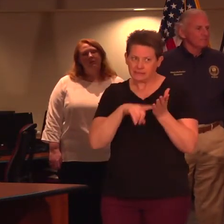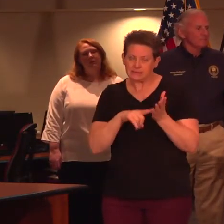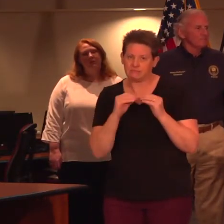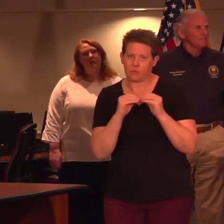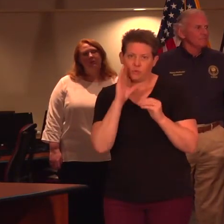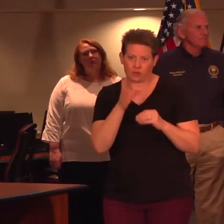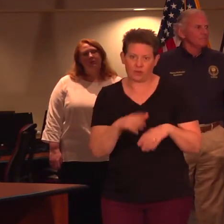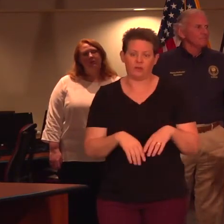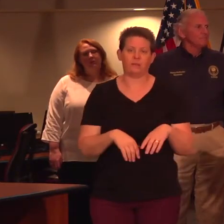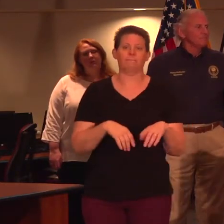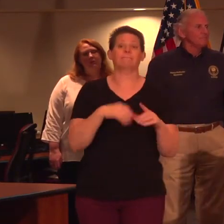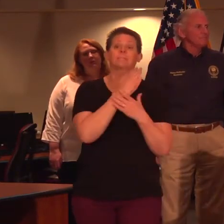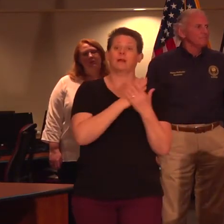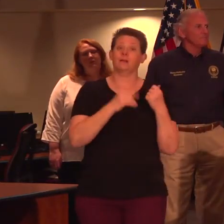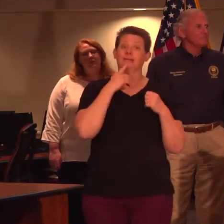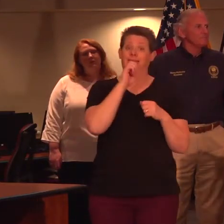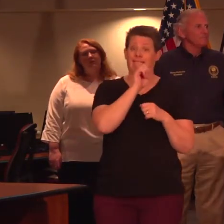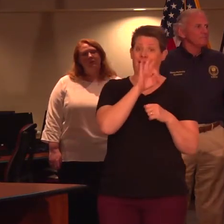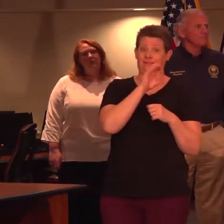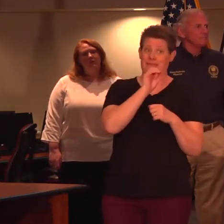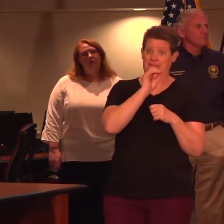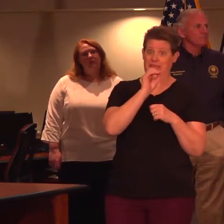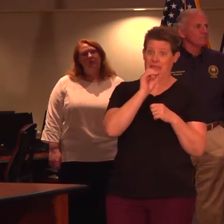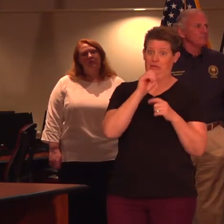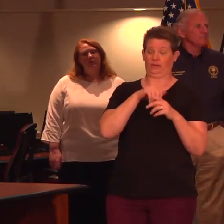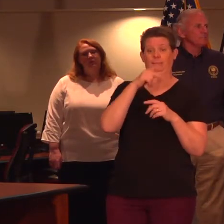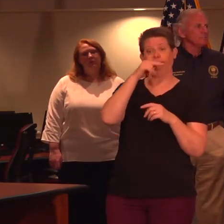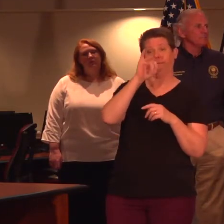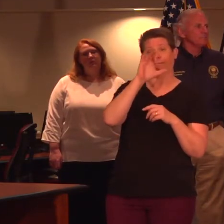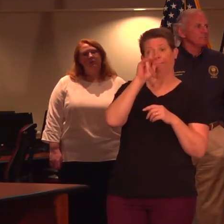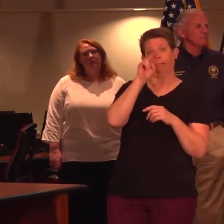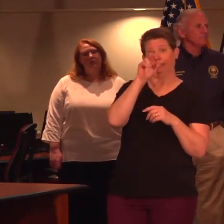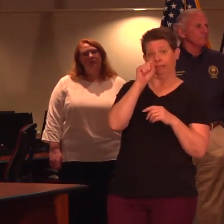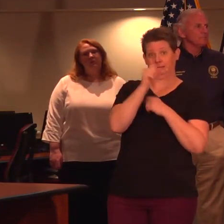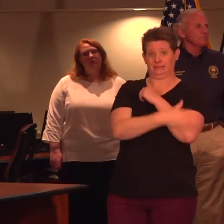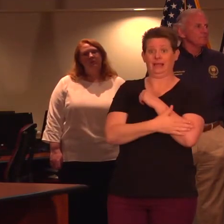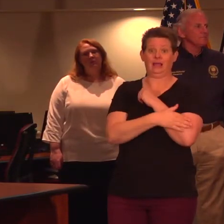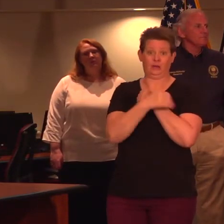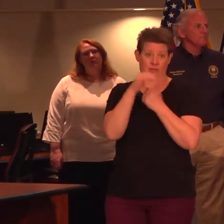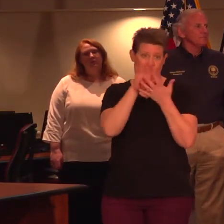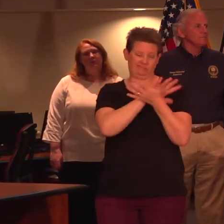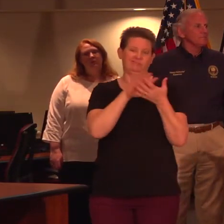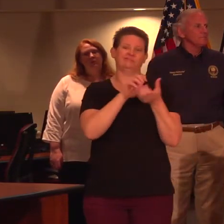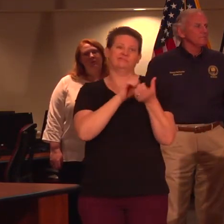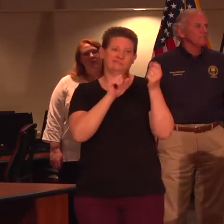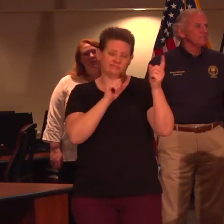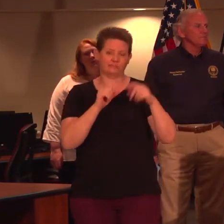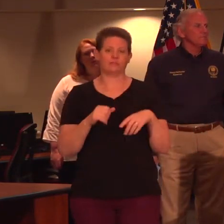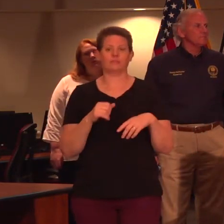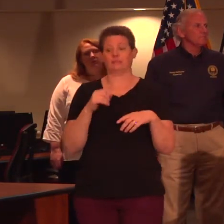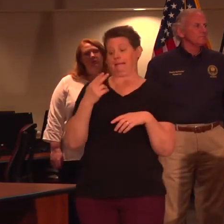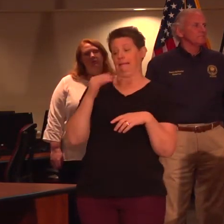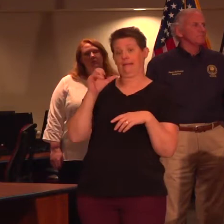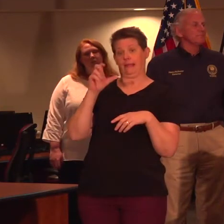Surveyors reported EF0 damage along a 7.4-mile track in Pickens County. And then we have survey teams continuing to work in